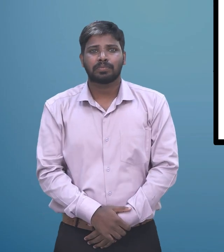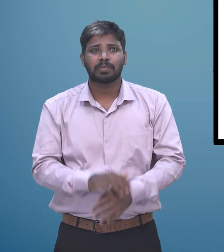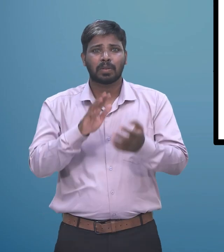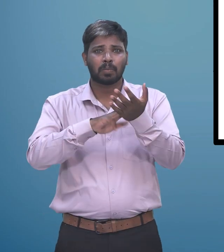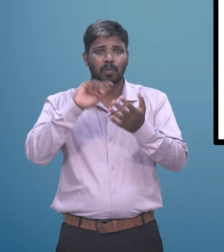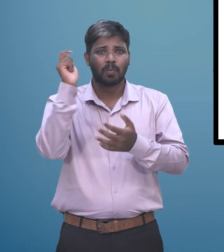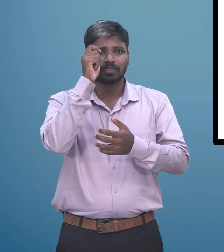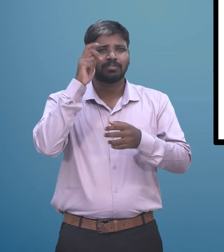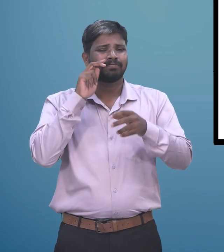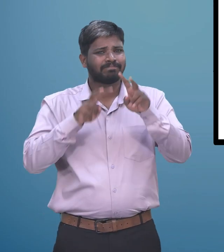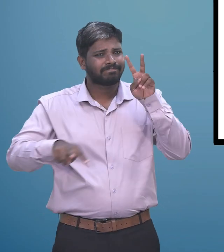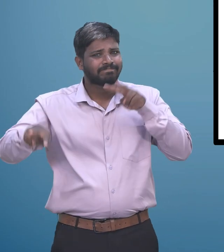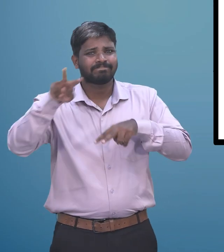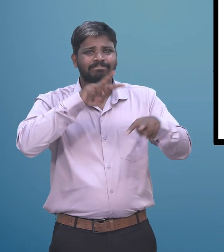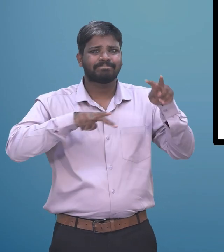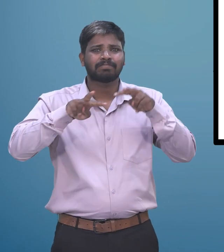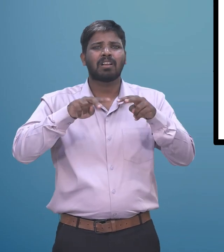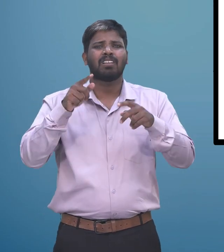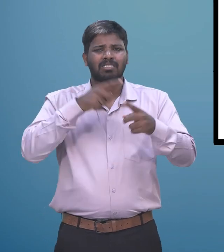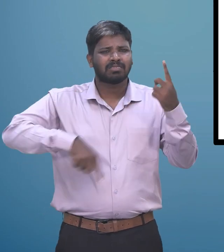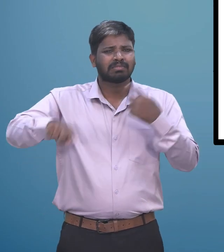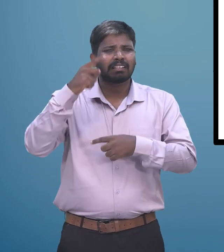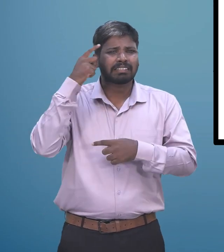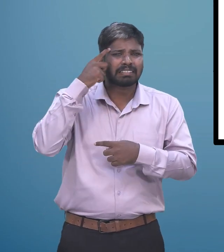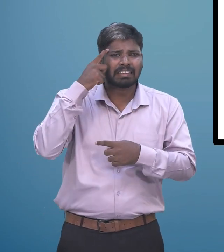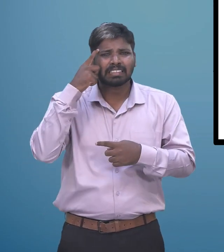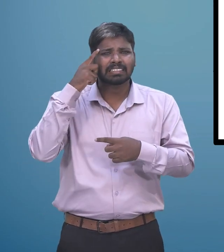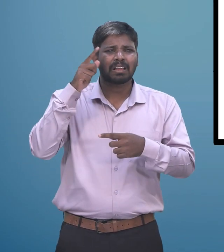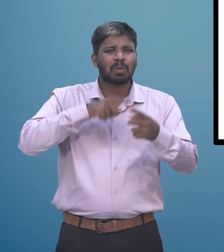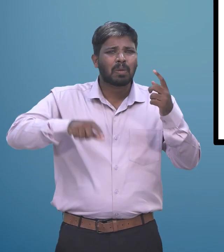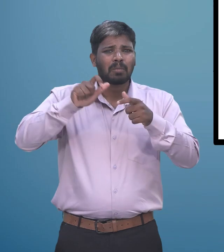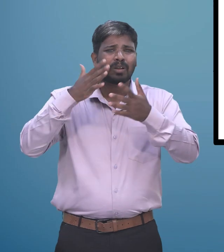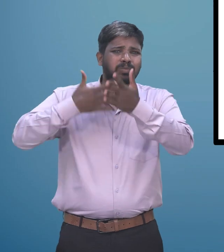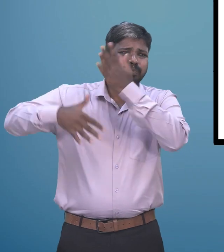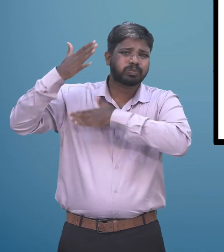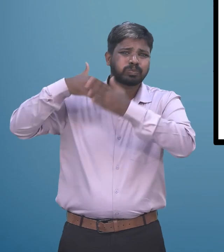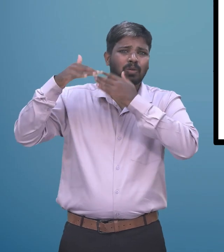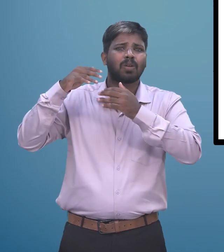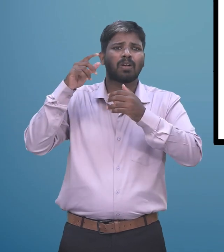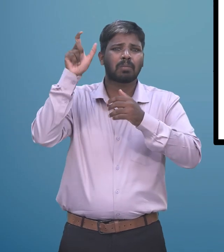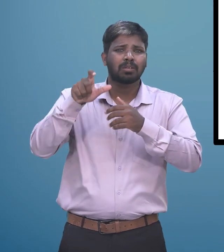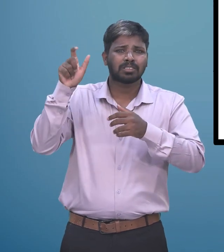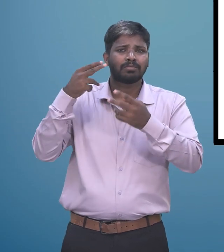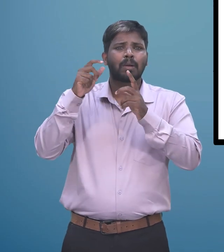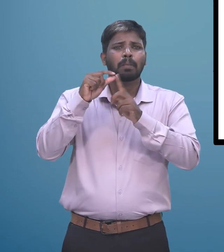In the case of the Mahabharata, he observed, there is hardly a place in the country which the epic heroes,